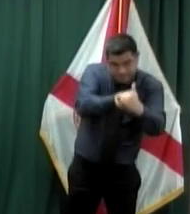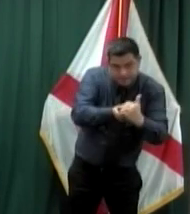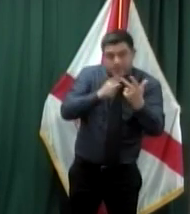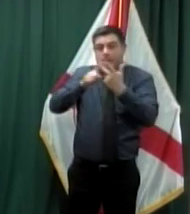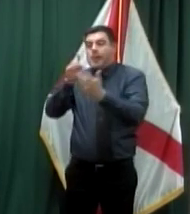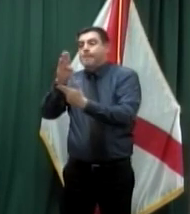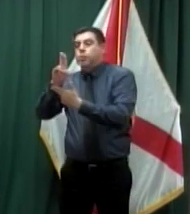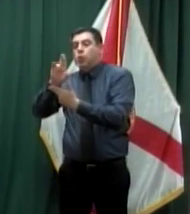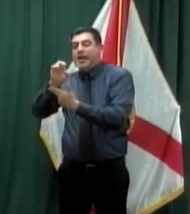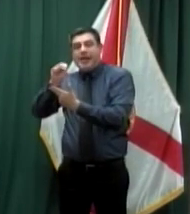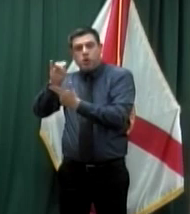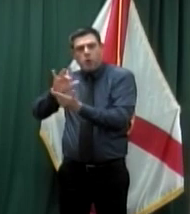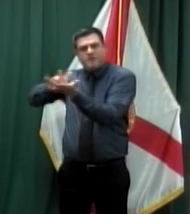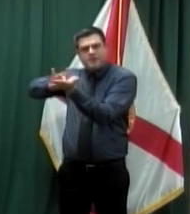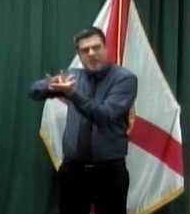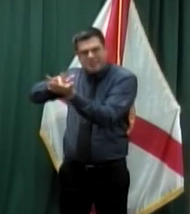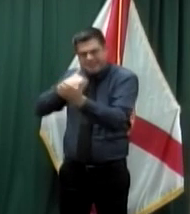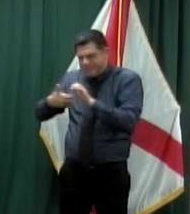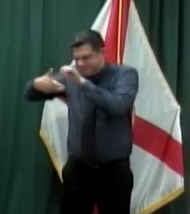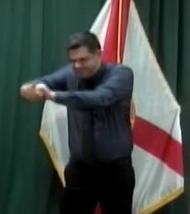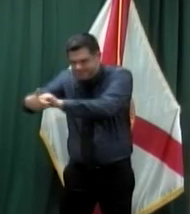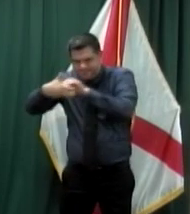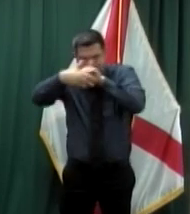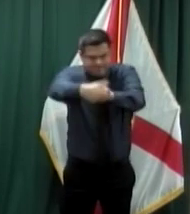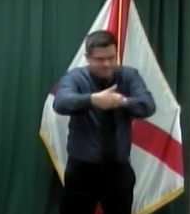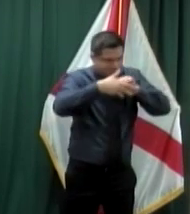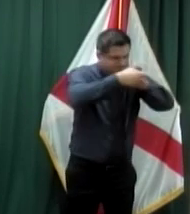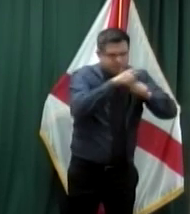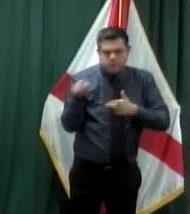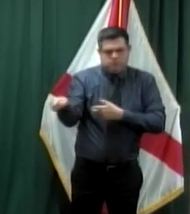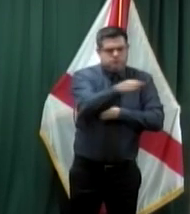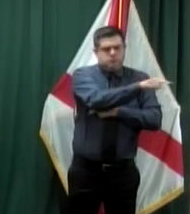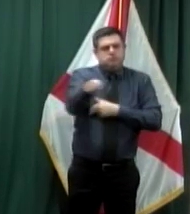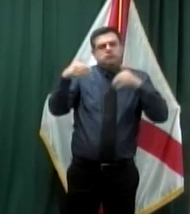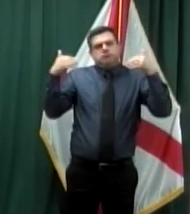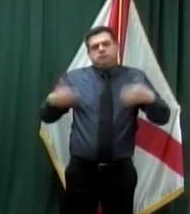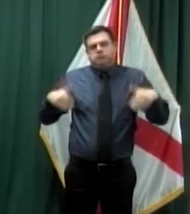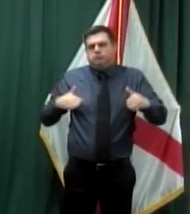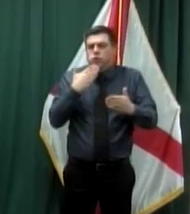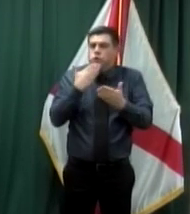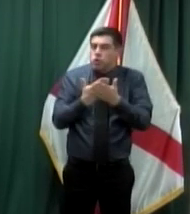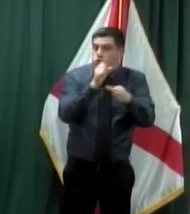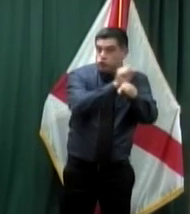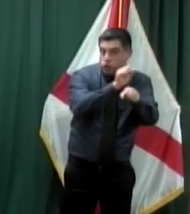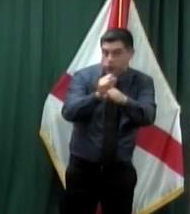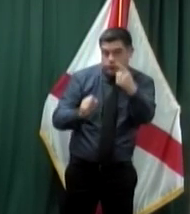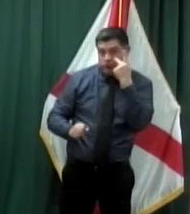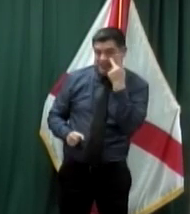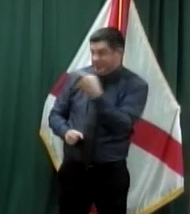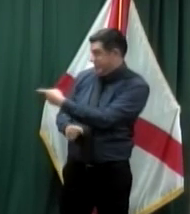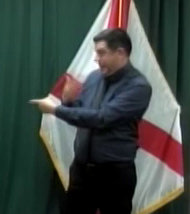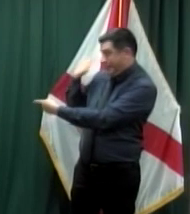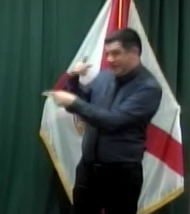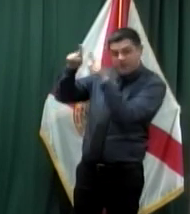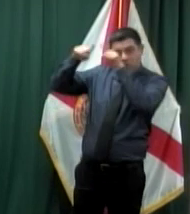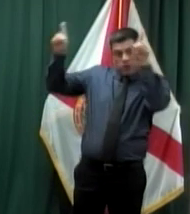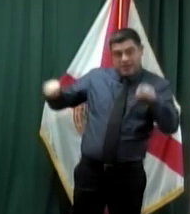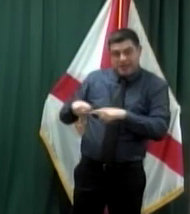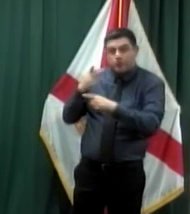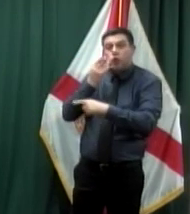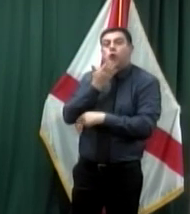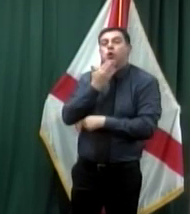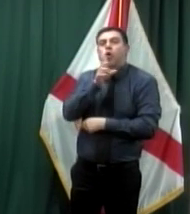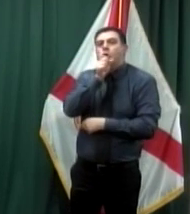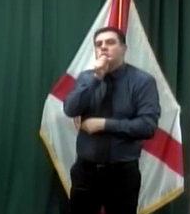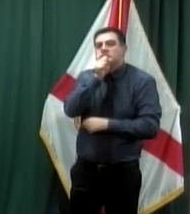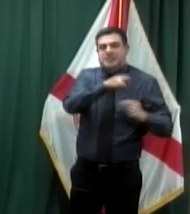today presented as well the graph that you have seen in previous press conferences, the orange line indicating the lab report date for Seminole County